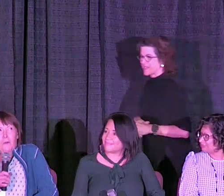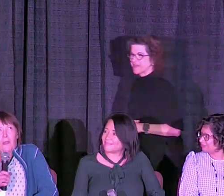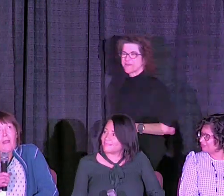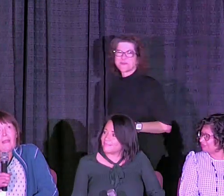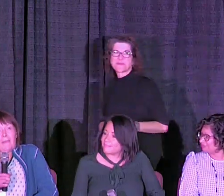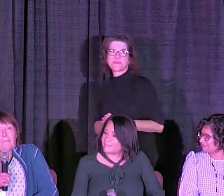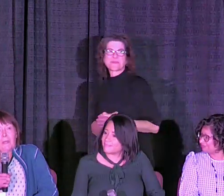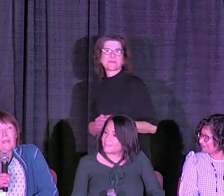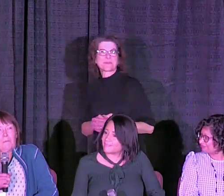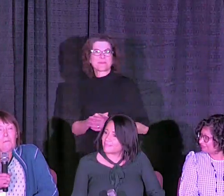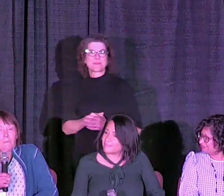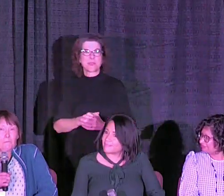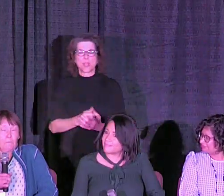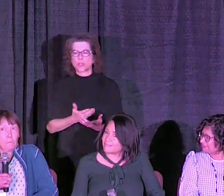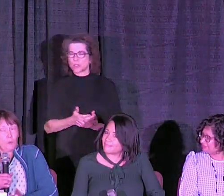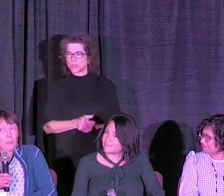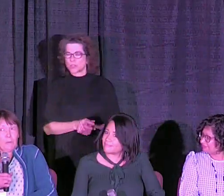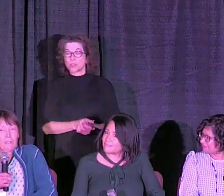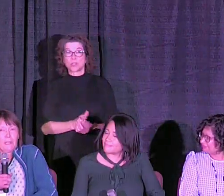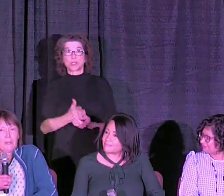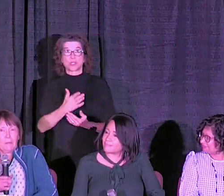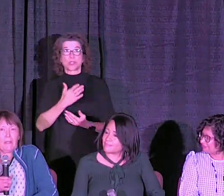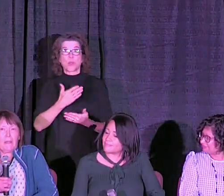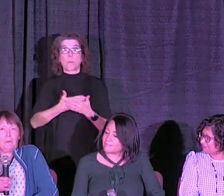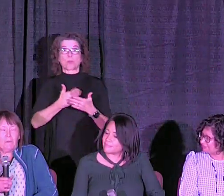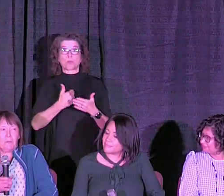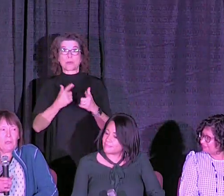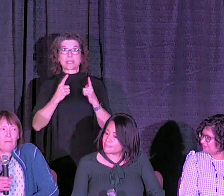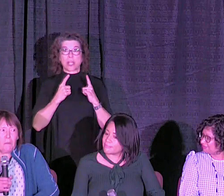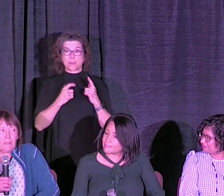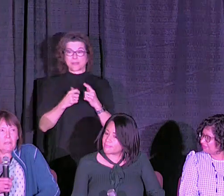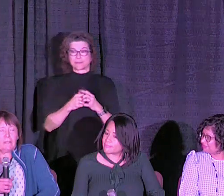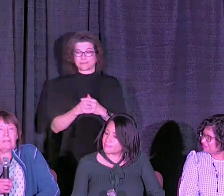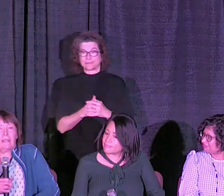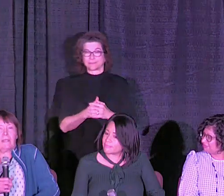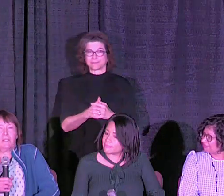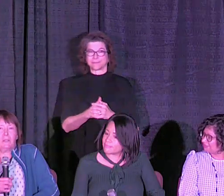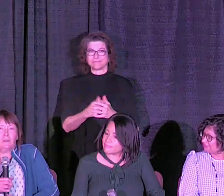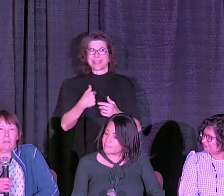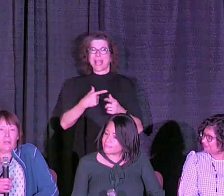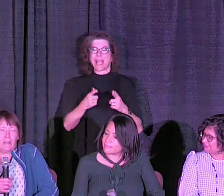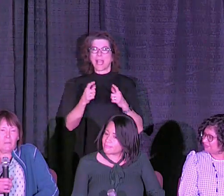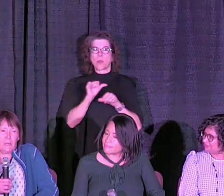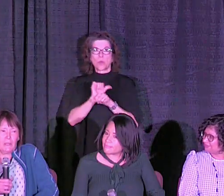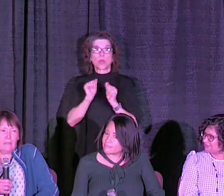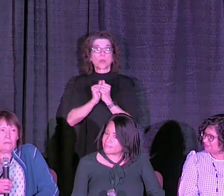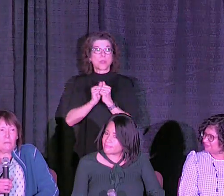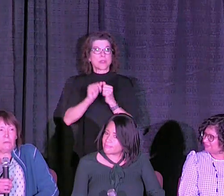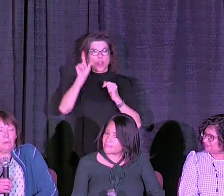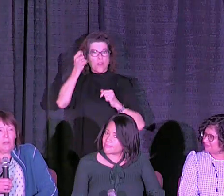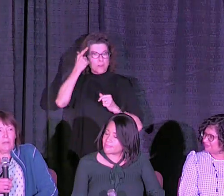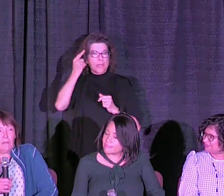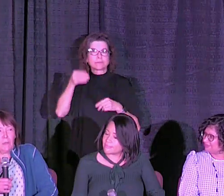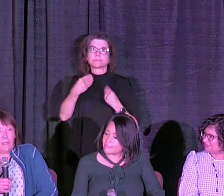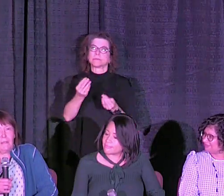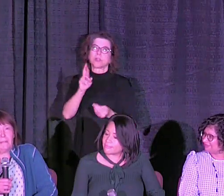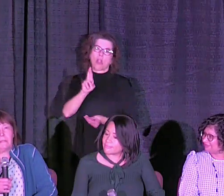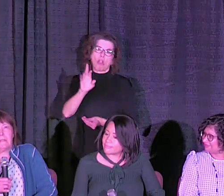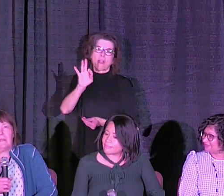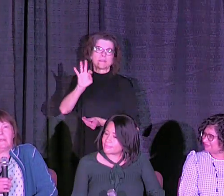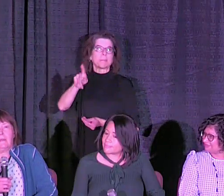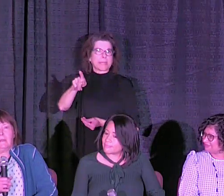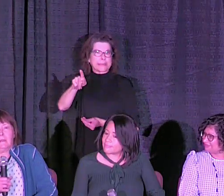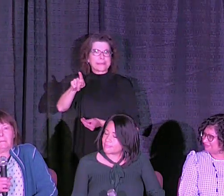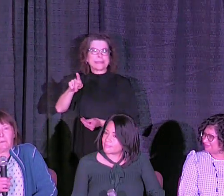So my pre-retirement, I worked for the government. I issued RFPs, reviewed